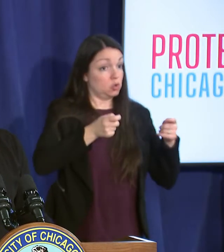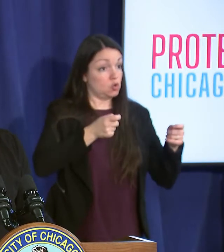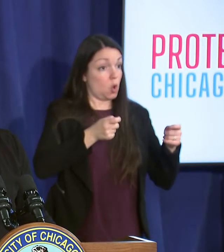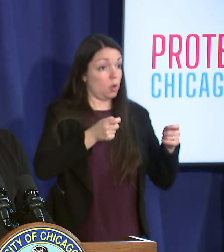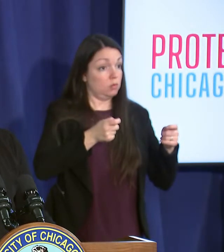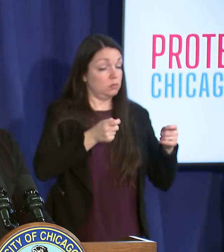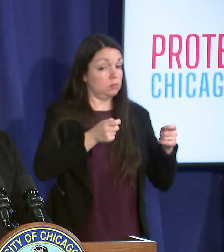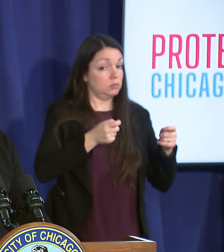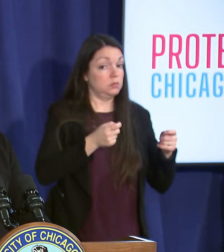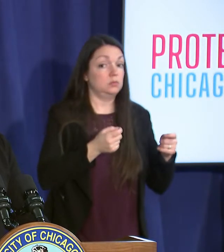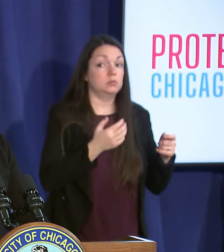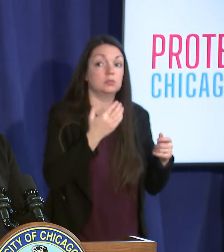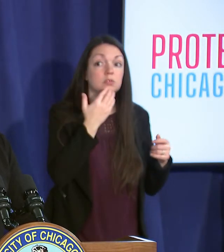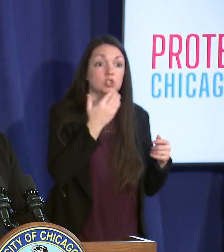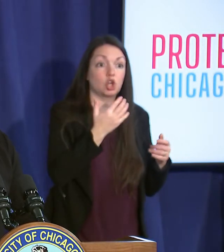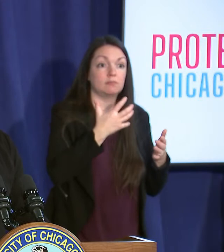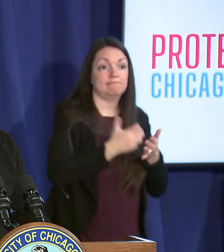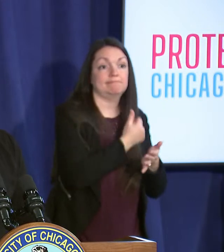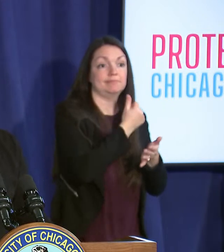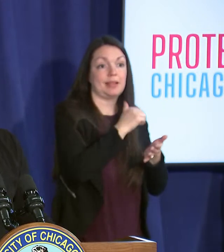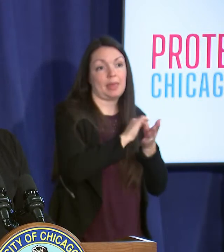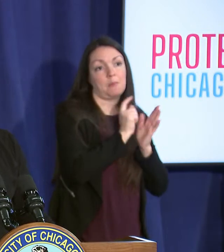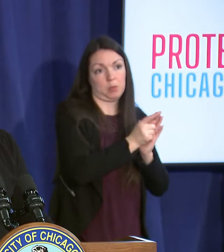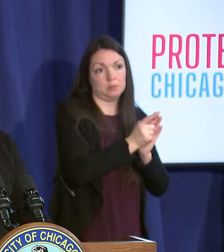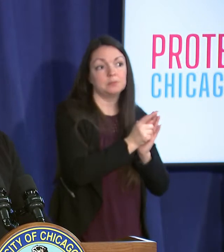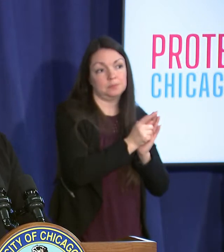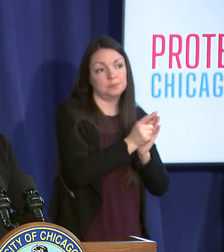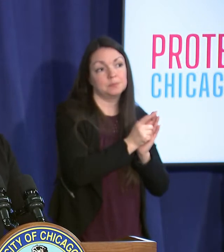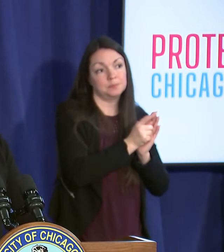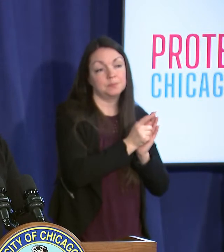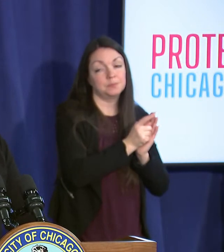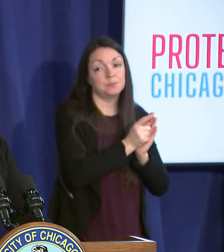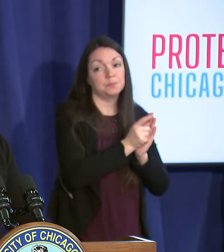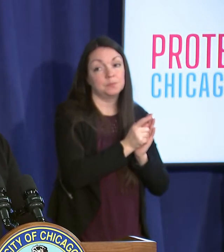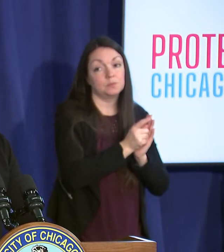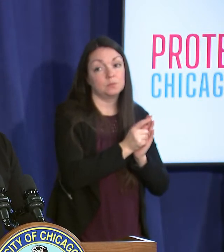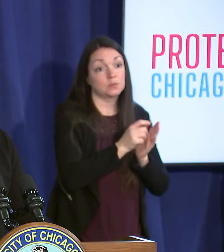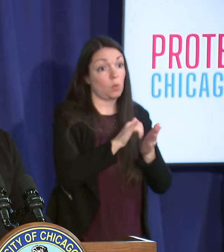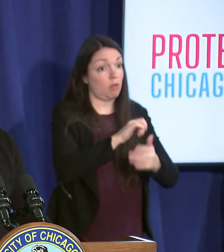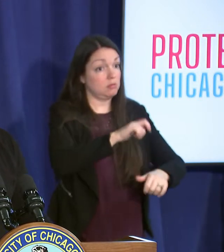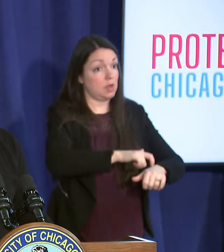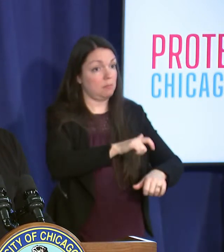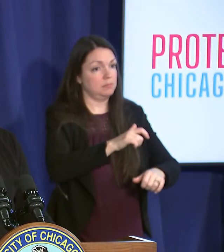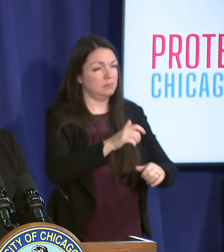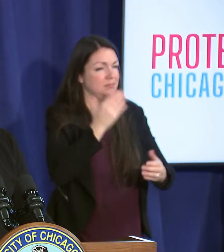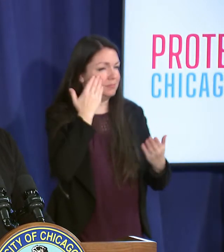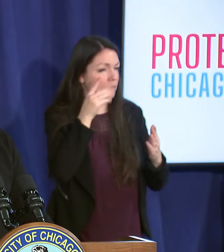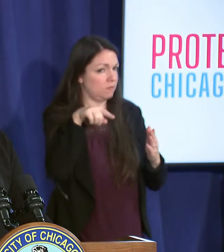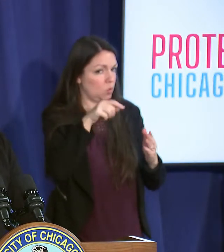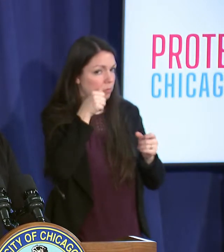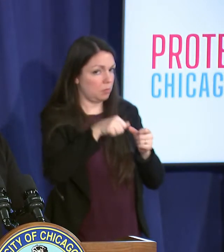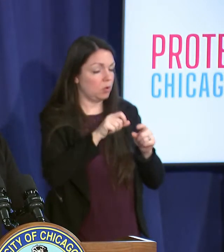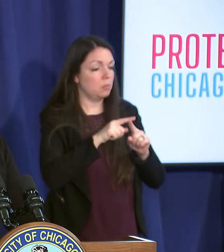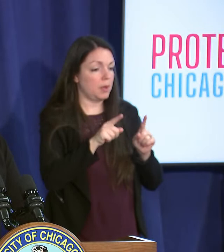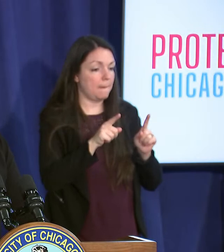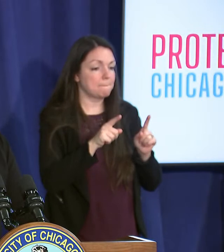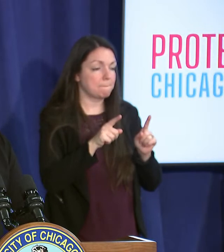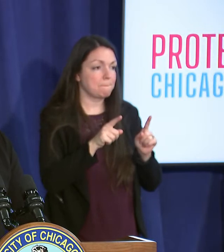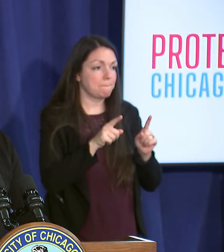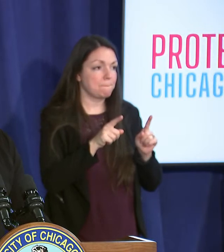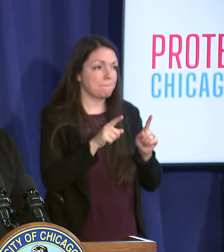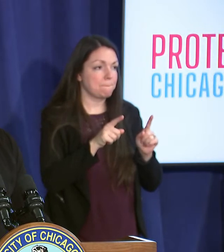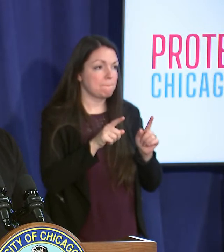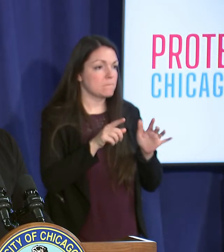is good to take advantage of that moment. And so that was actually the time, I don't know if you remember, but we